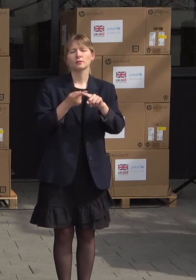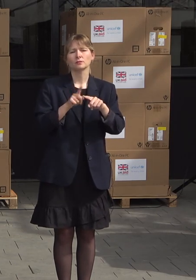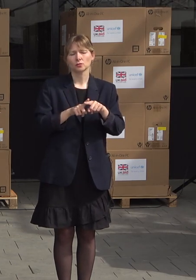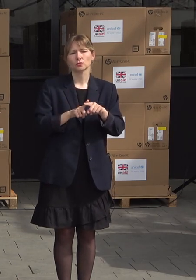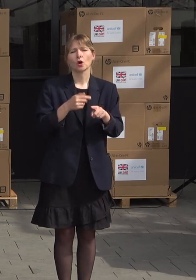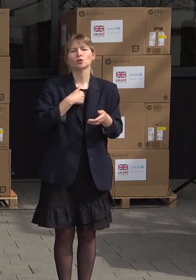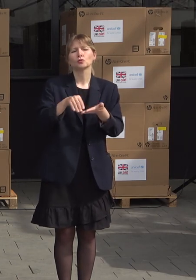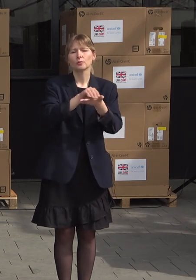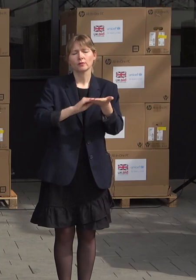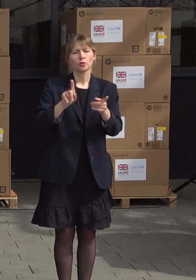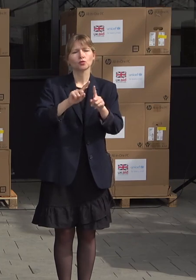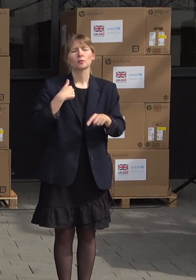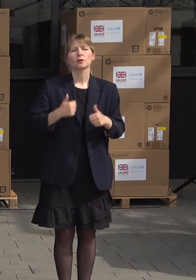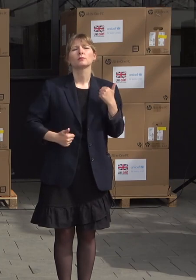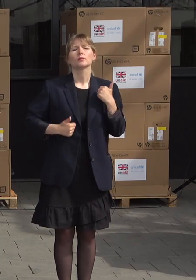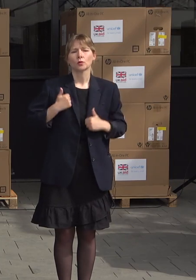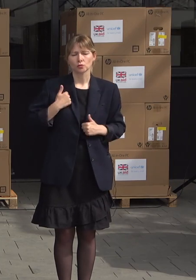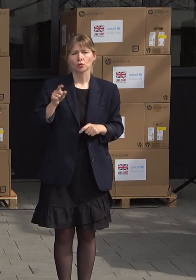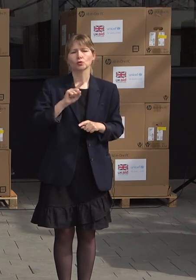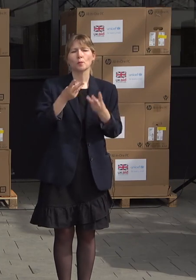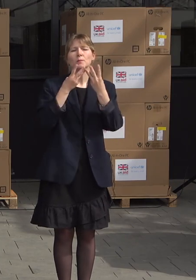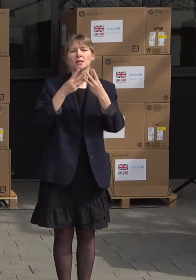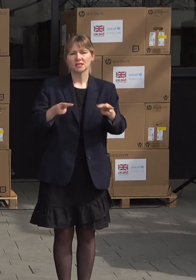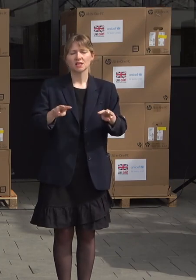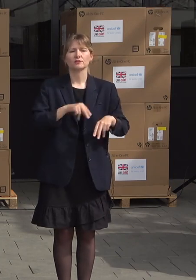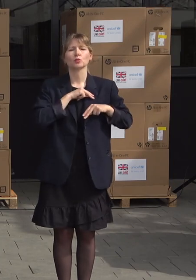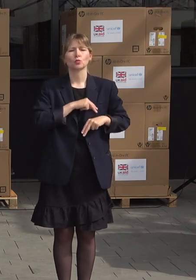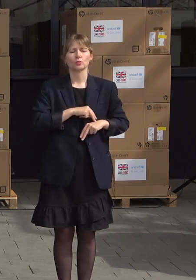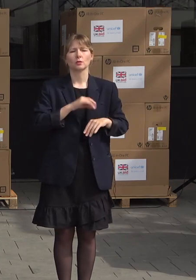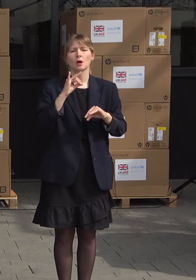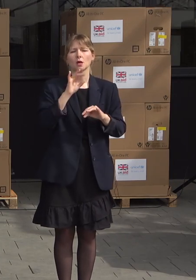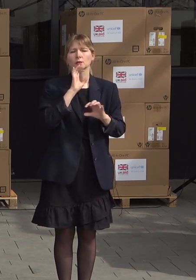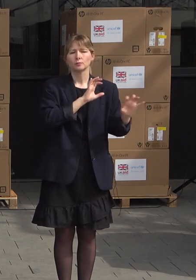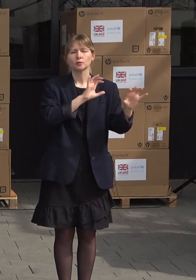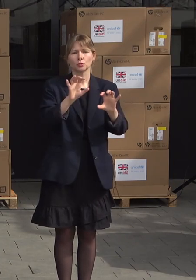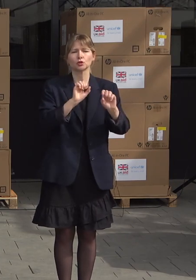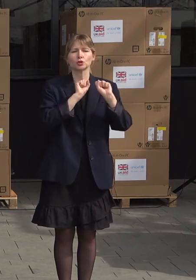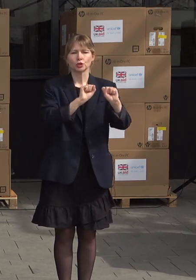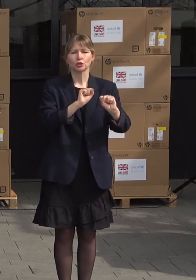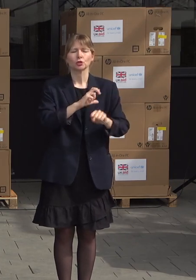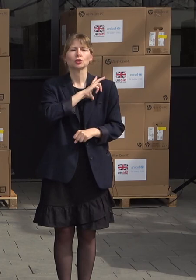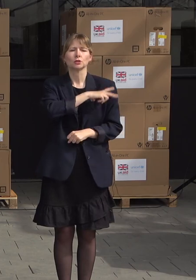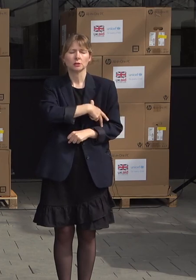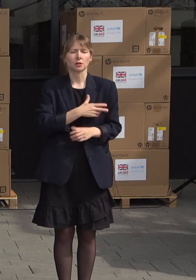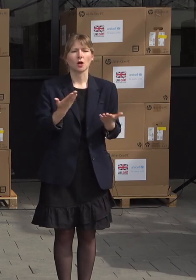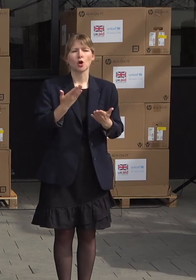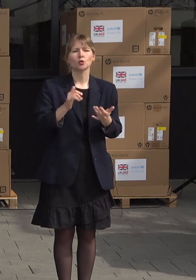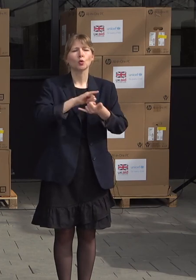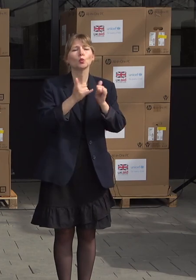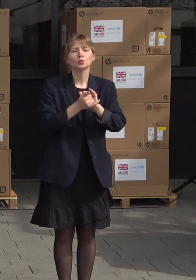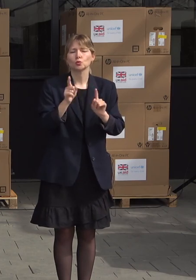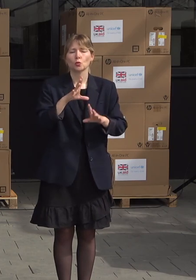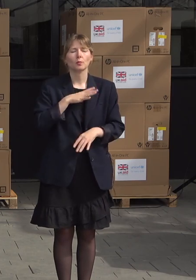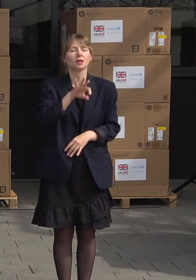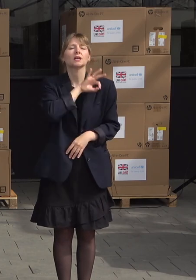once again how many we're saying that we can, along with the Ministry of Social and UNICEF, offer services that will be useful and to the good